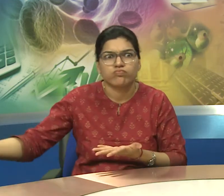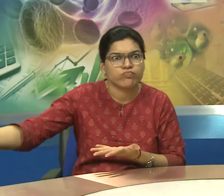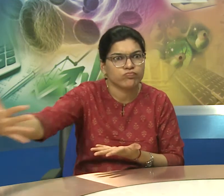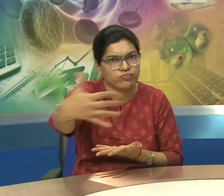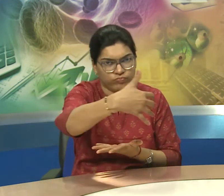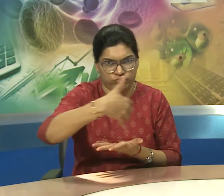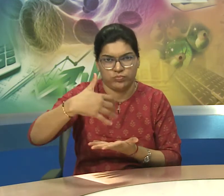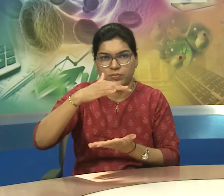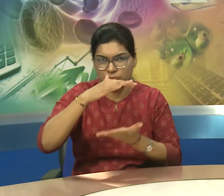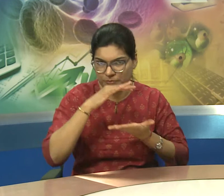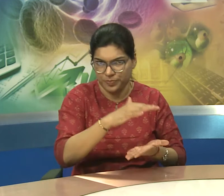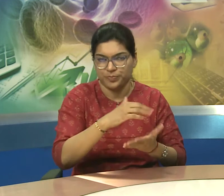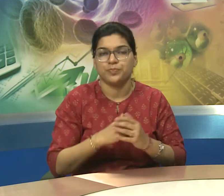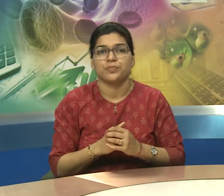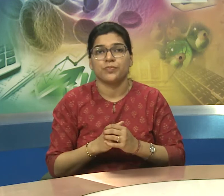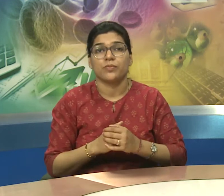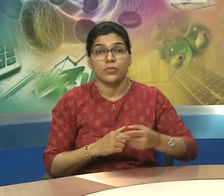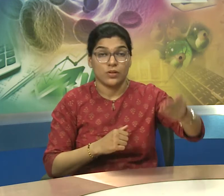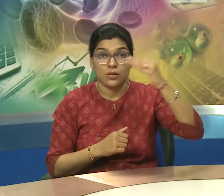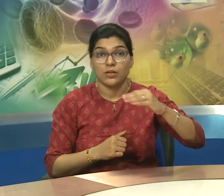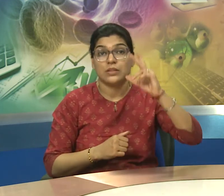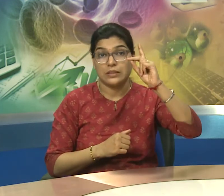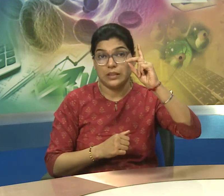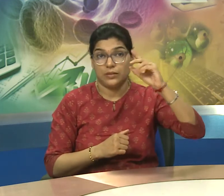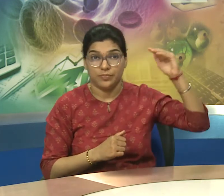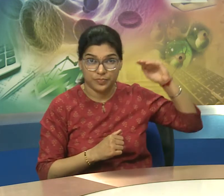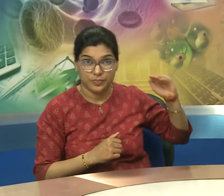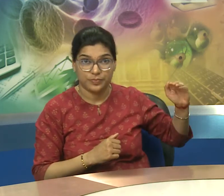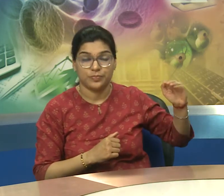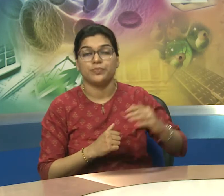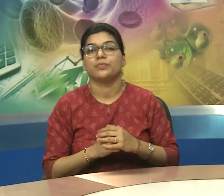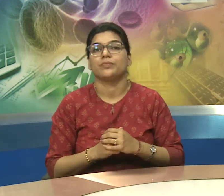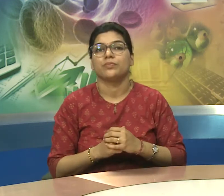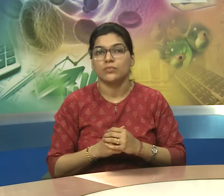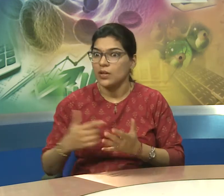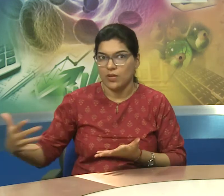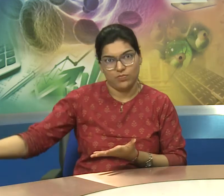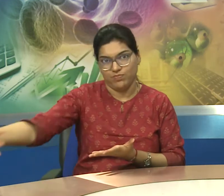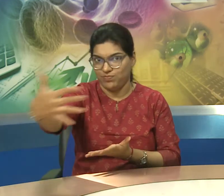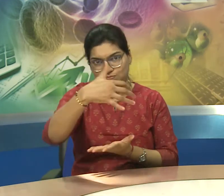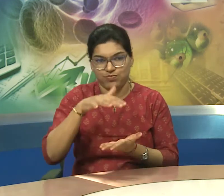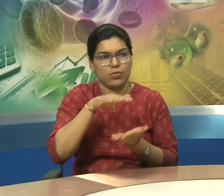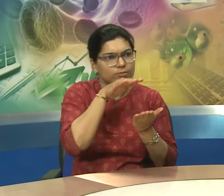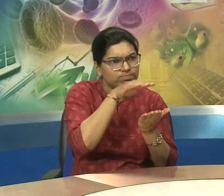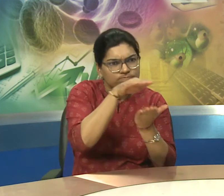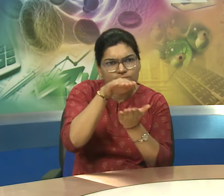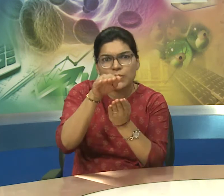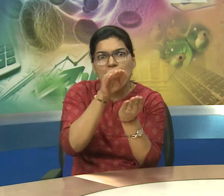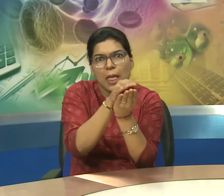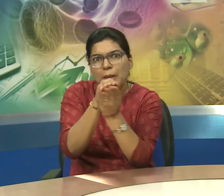left side, first is collection of goods. Second point is